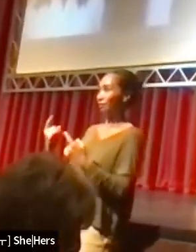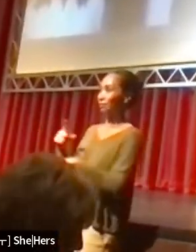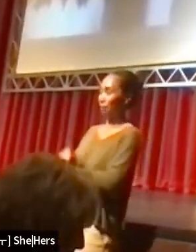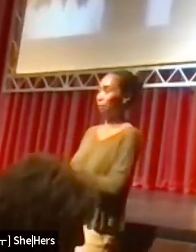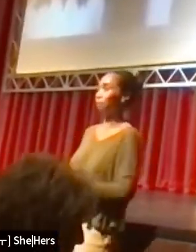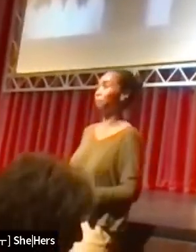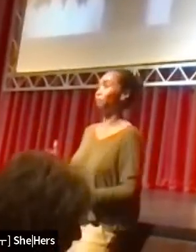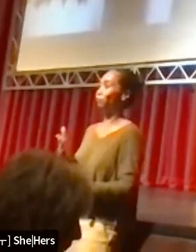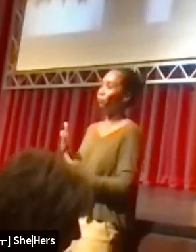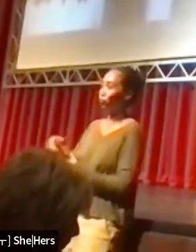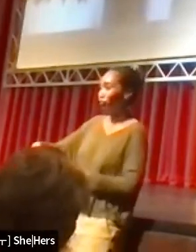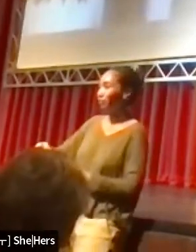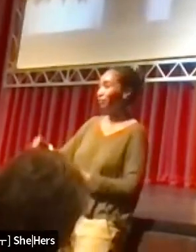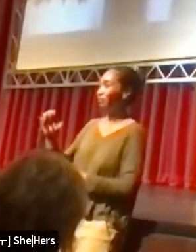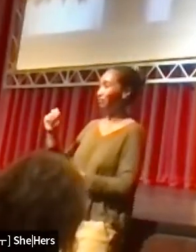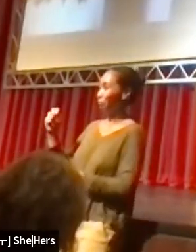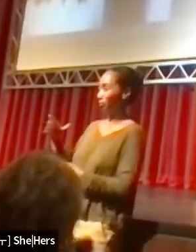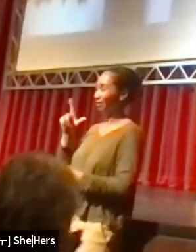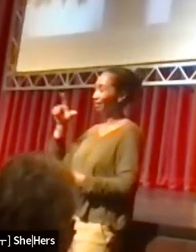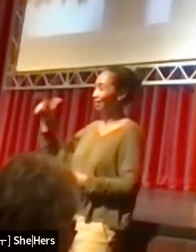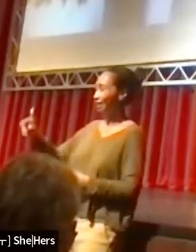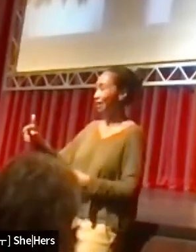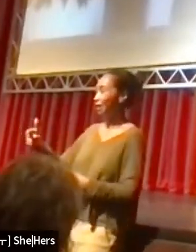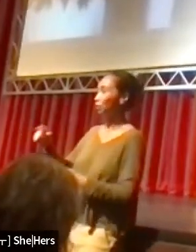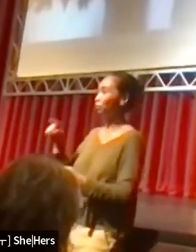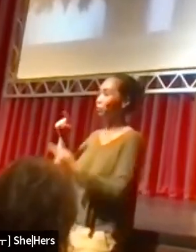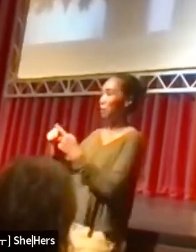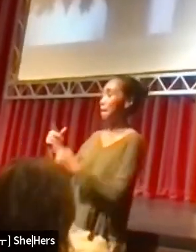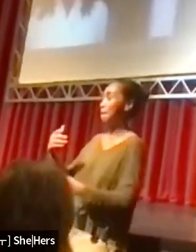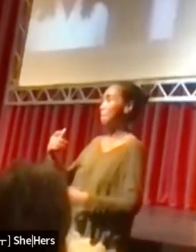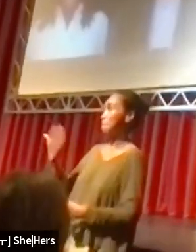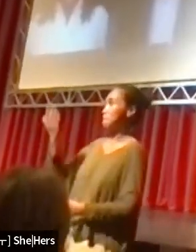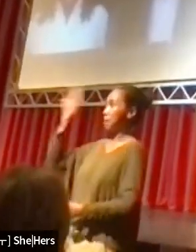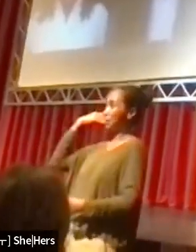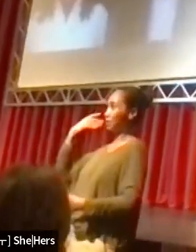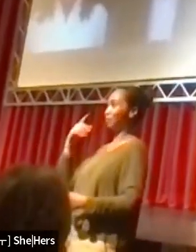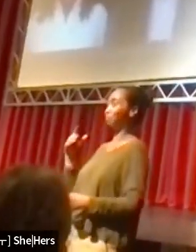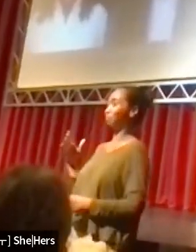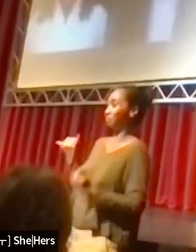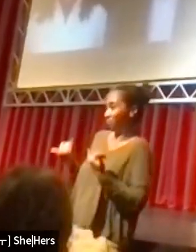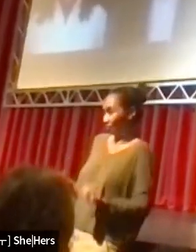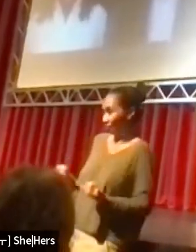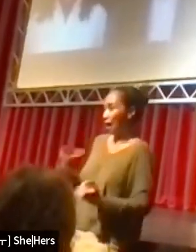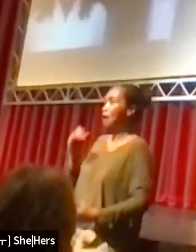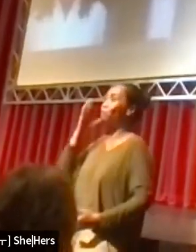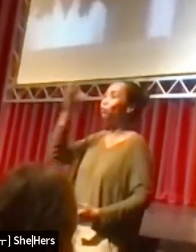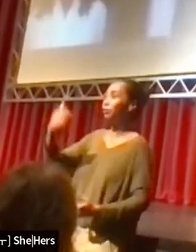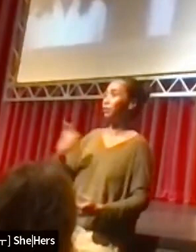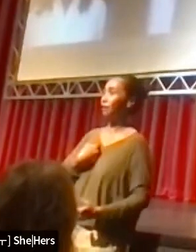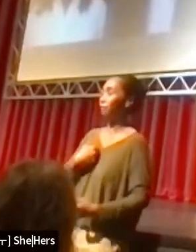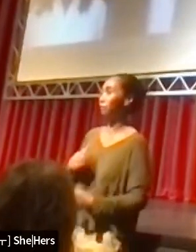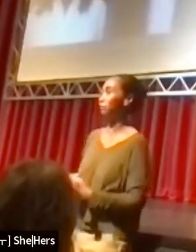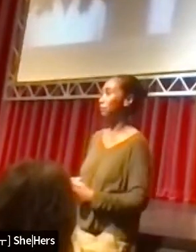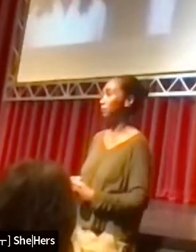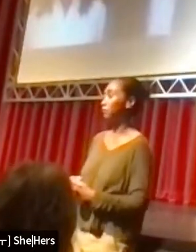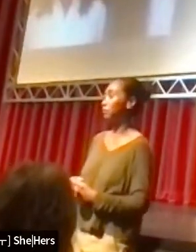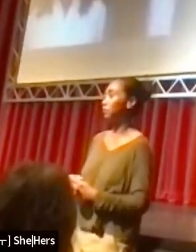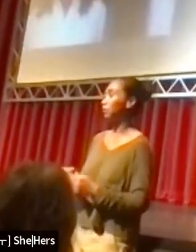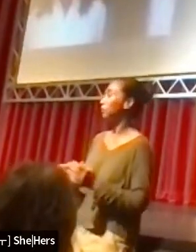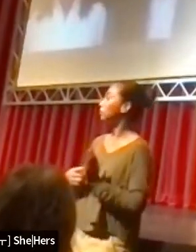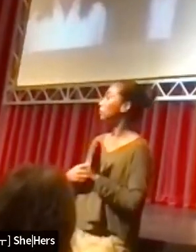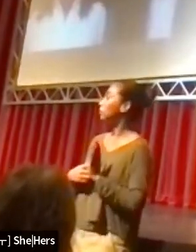into Cambodia is a letter to the past, present, and future self. It asks us